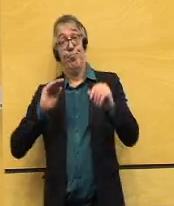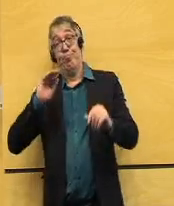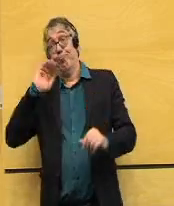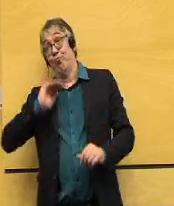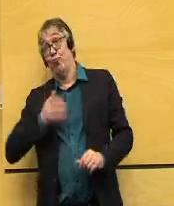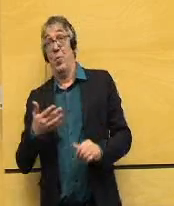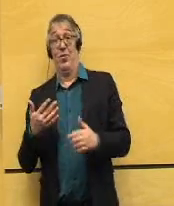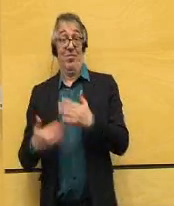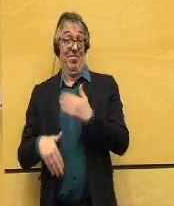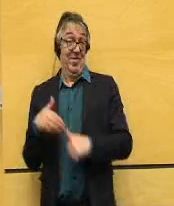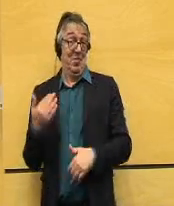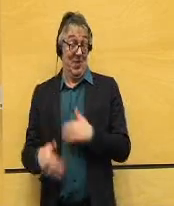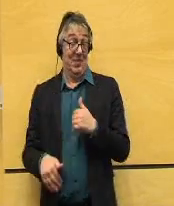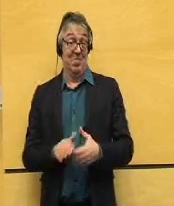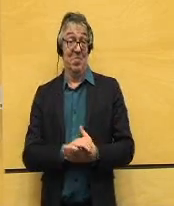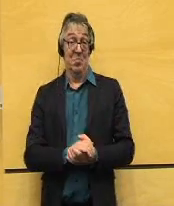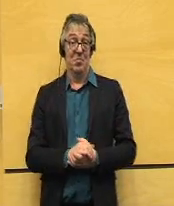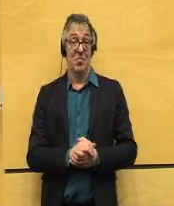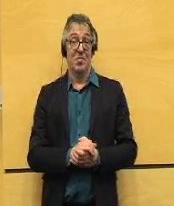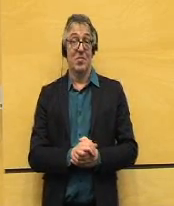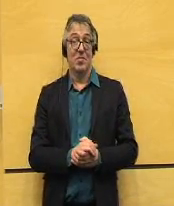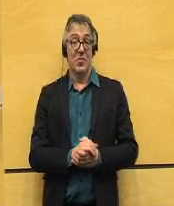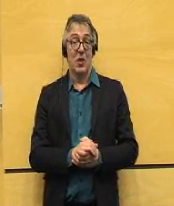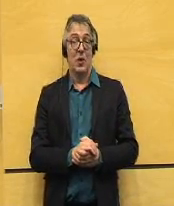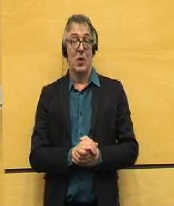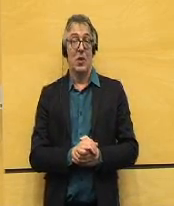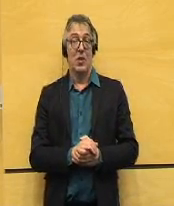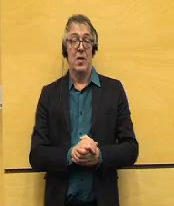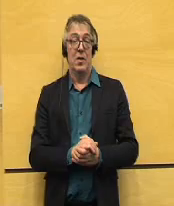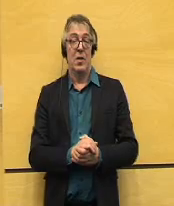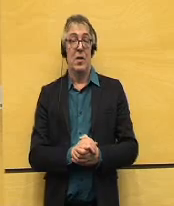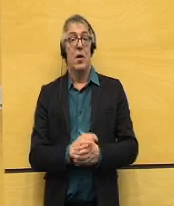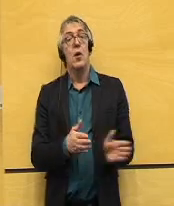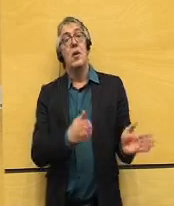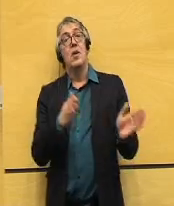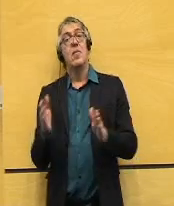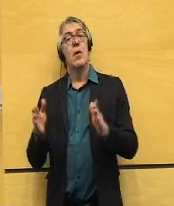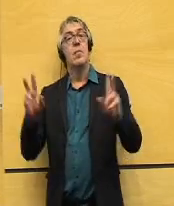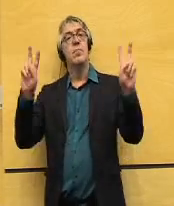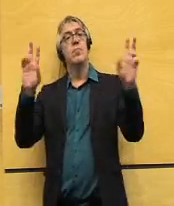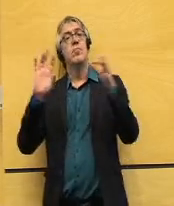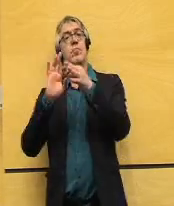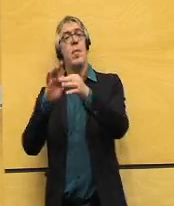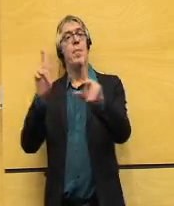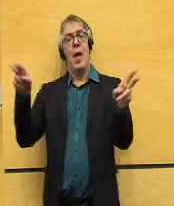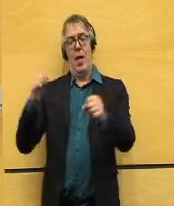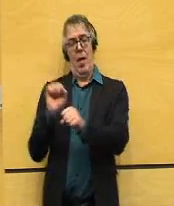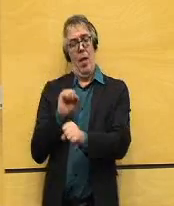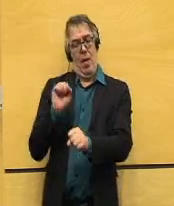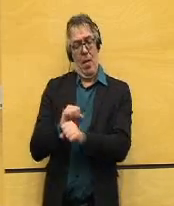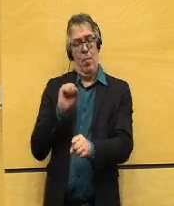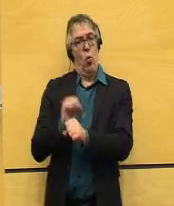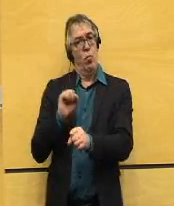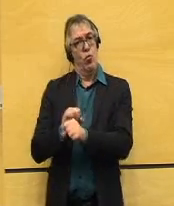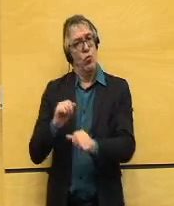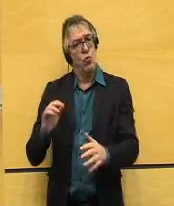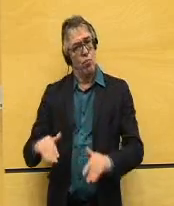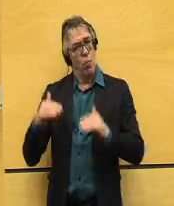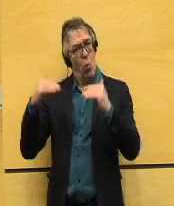disabilities. For employment promotion, women with disabilities also